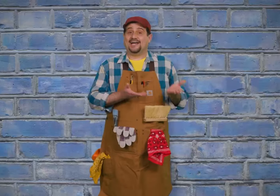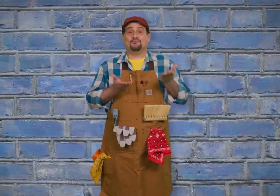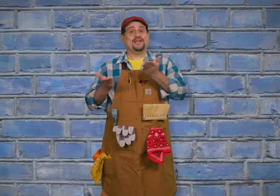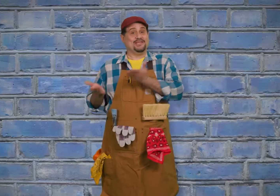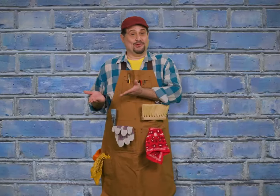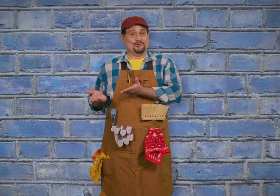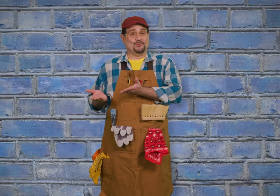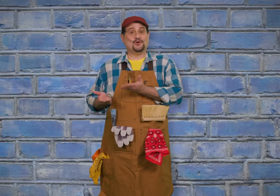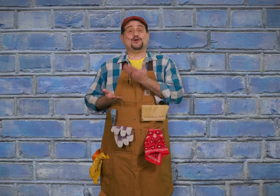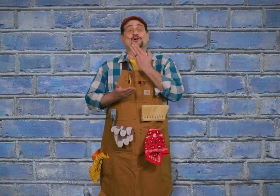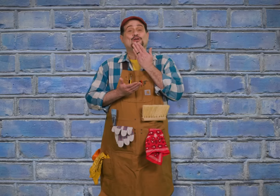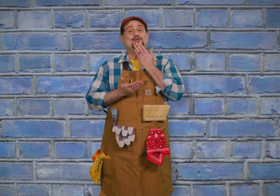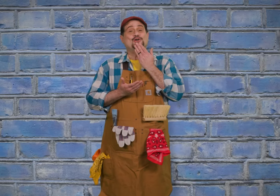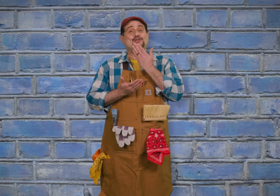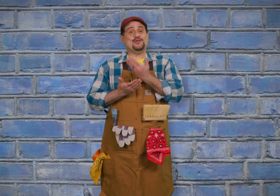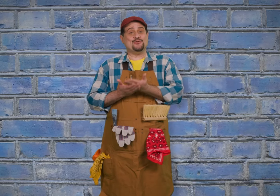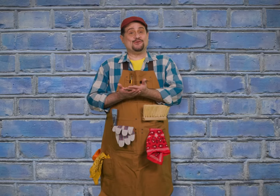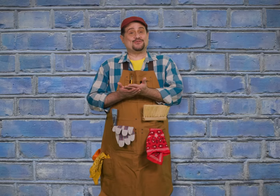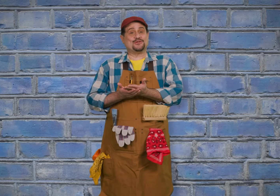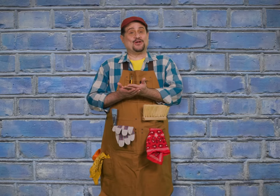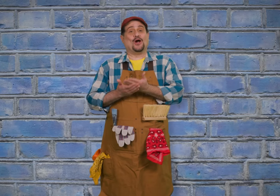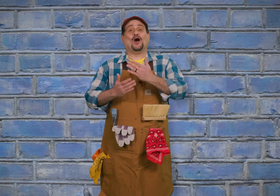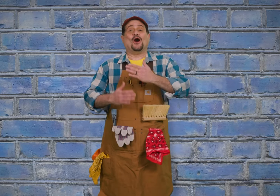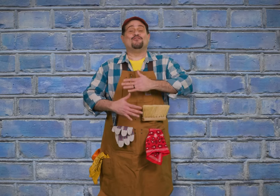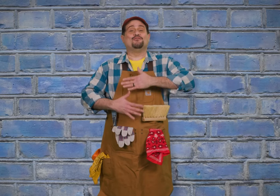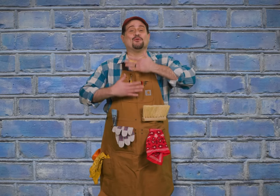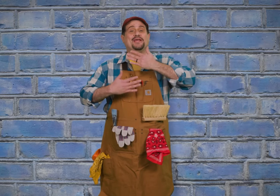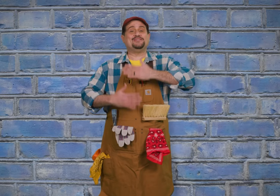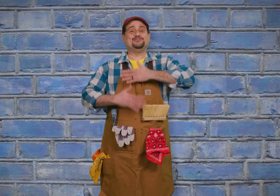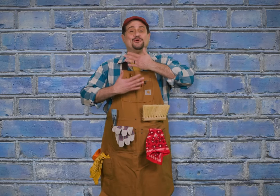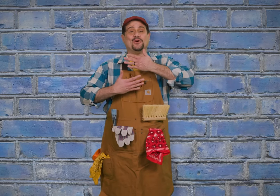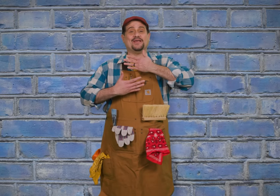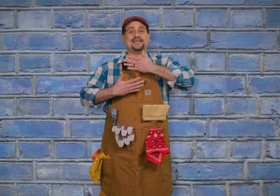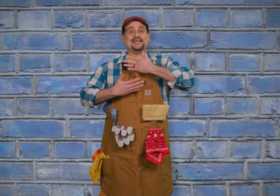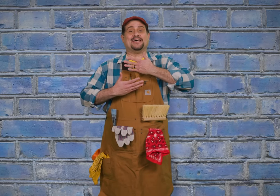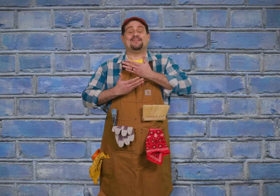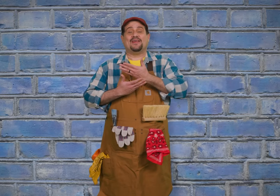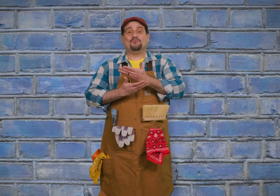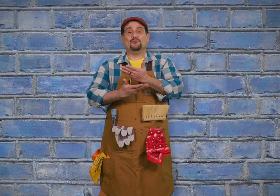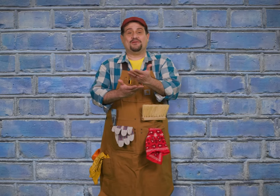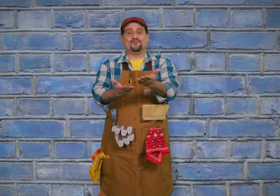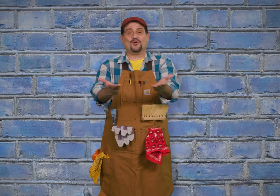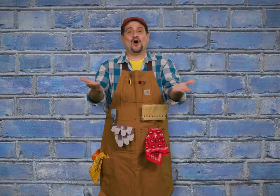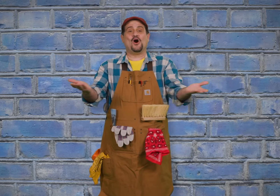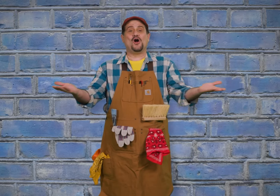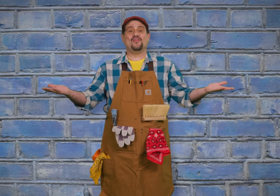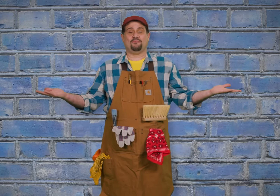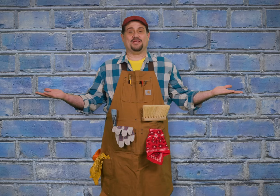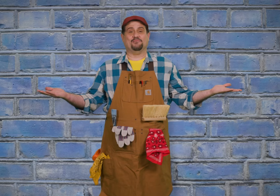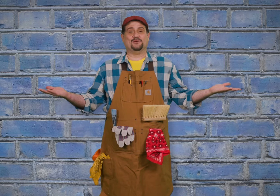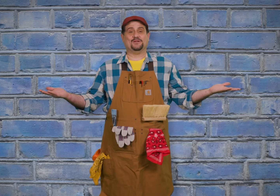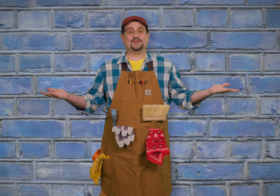I bring you good news of great joy that will be for all the